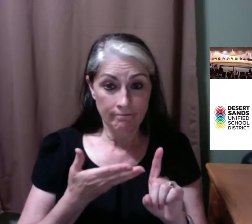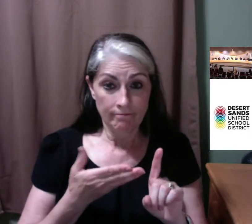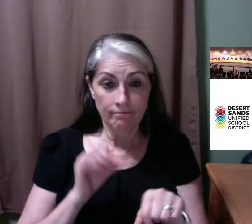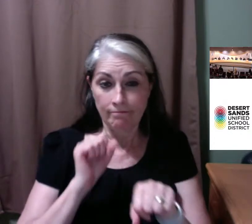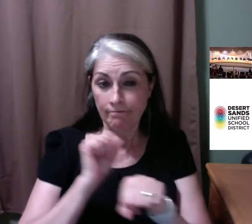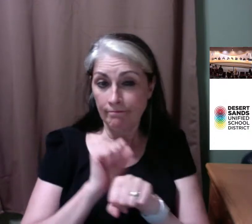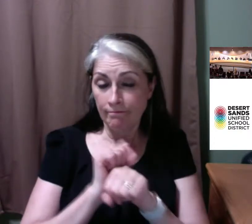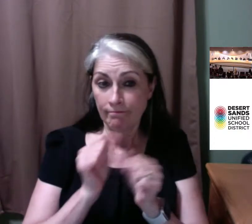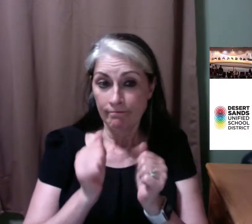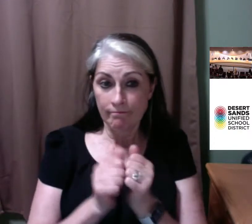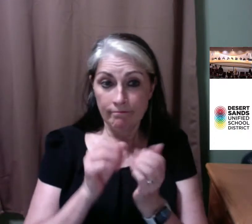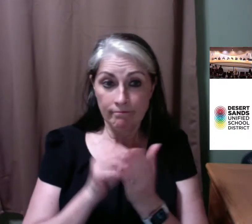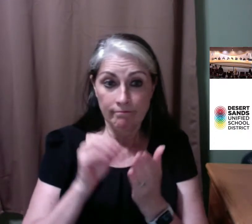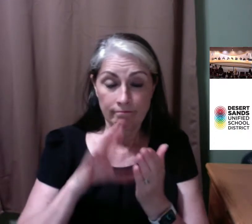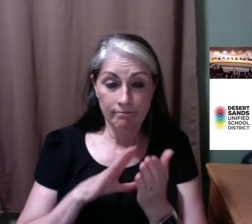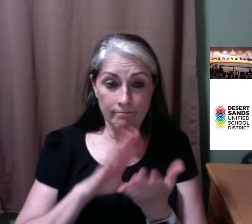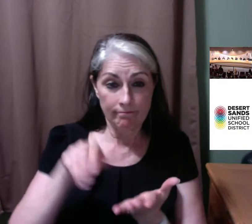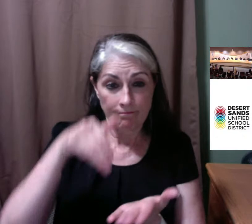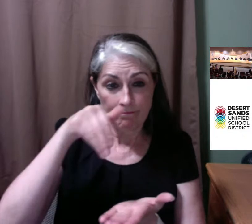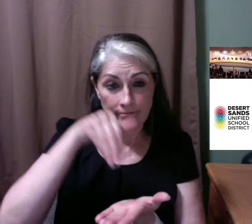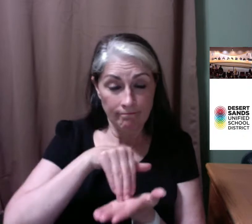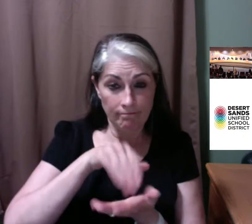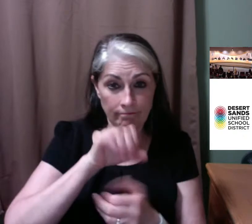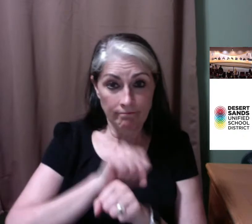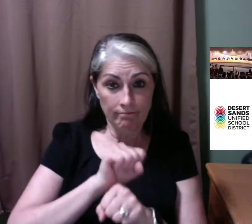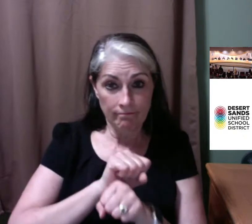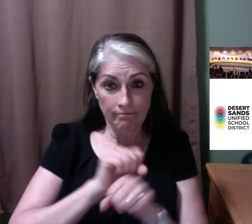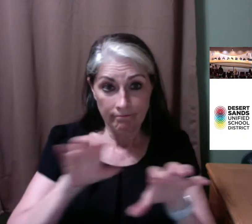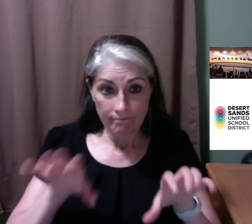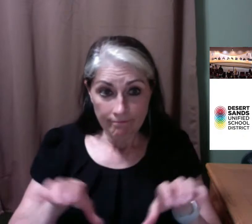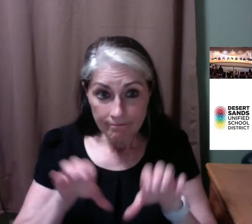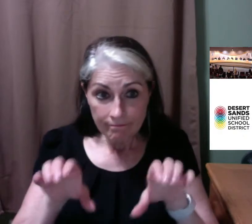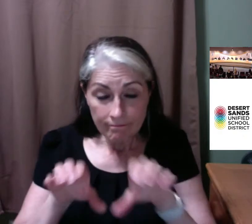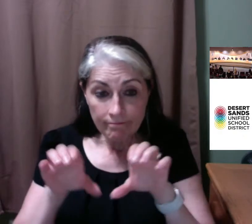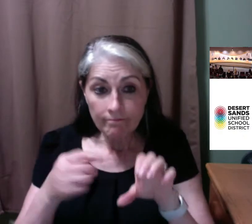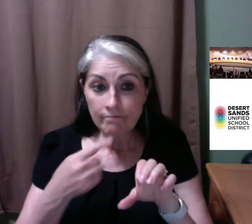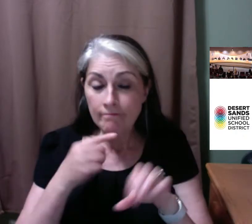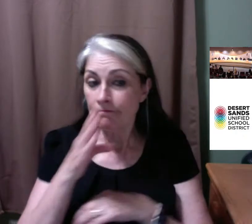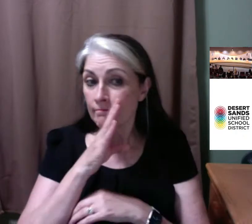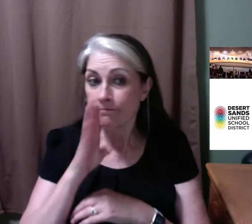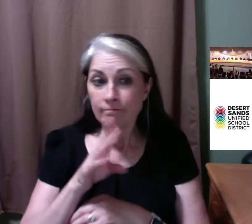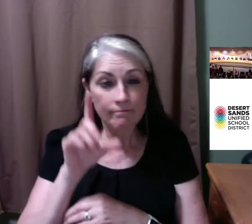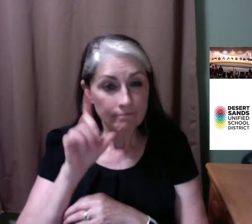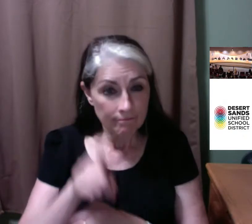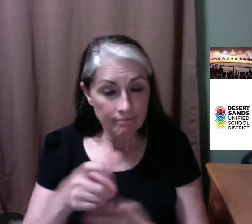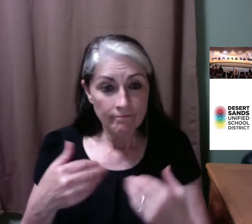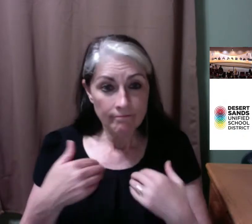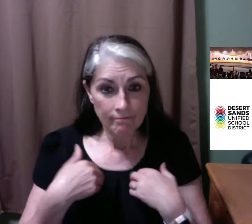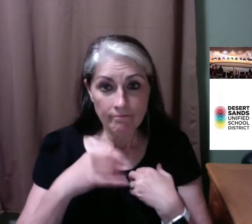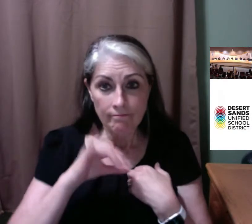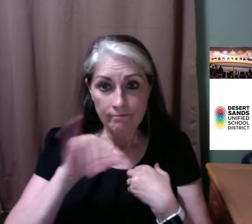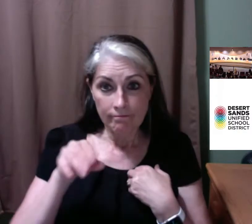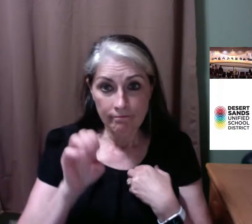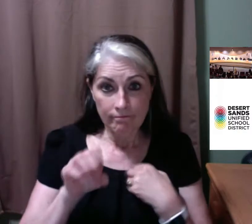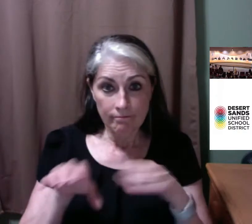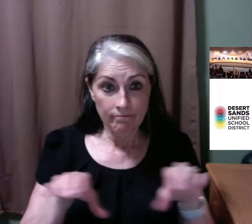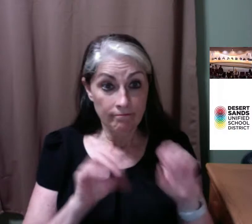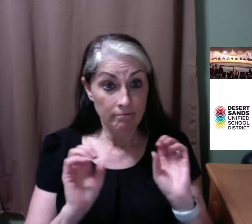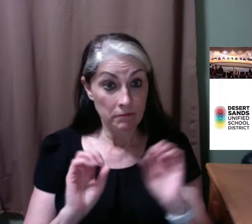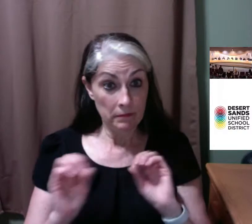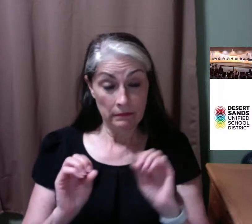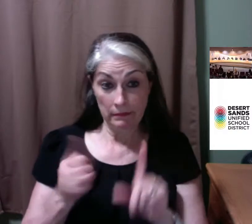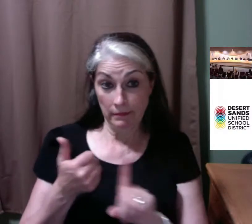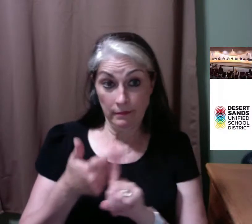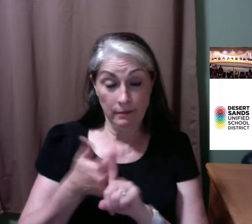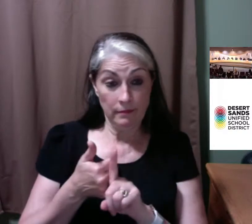with students at the center of his work and actions. He said, "I never have to ask Jose to do anything, because when I think of